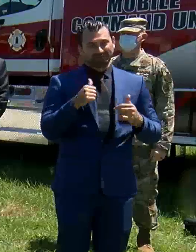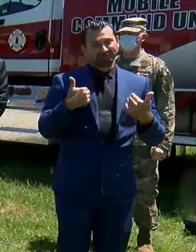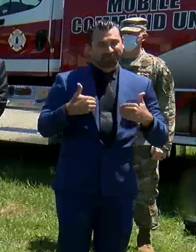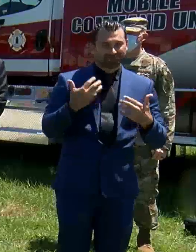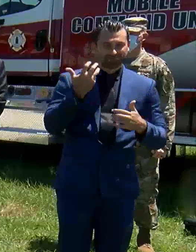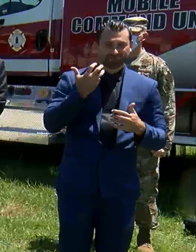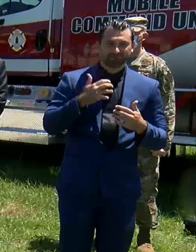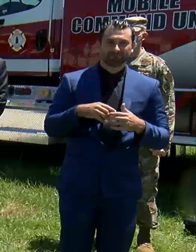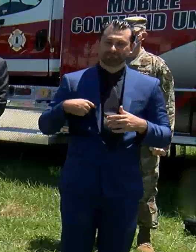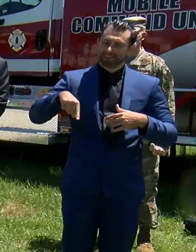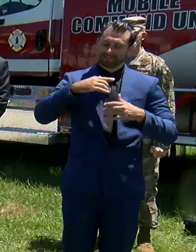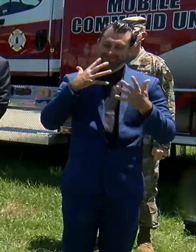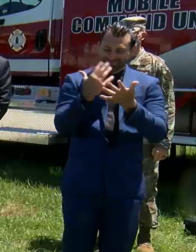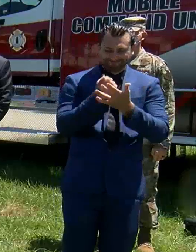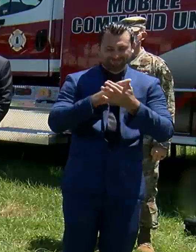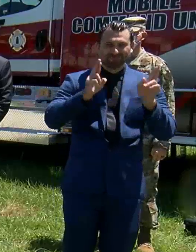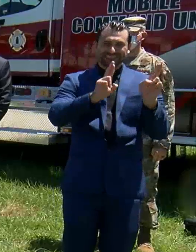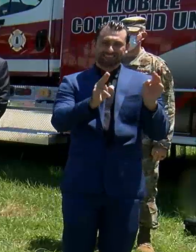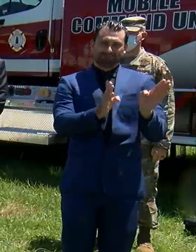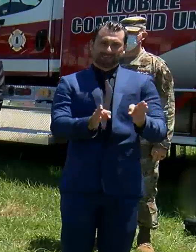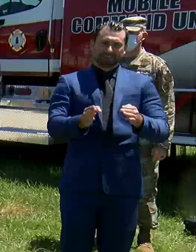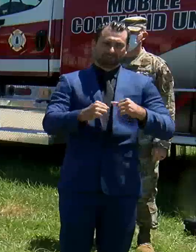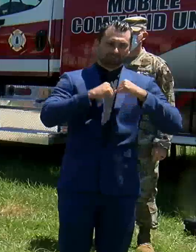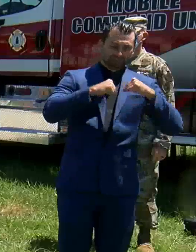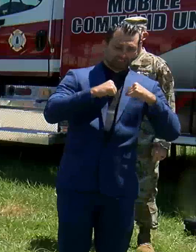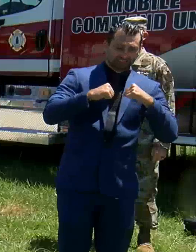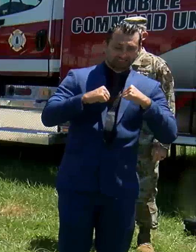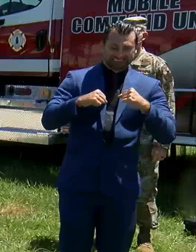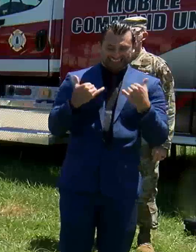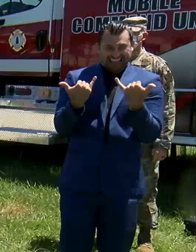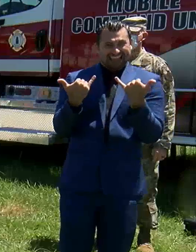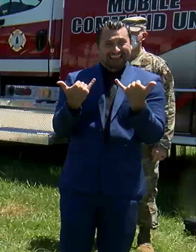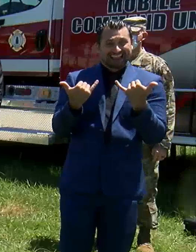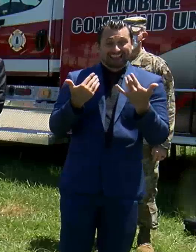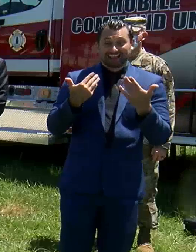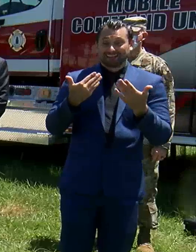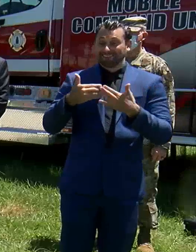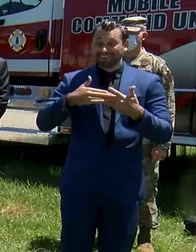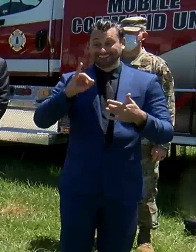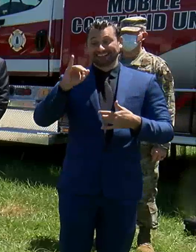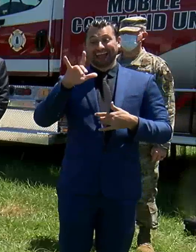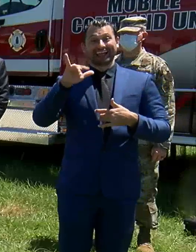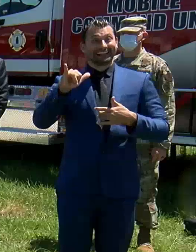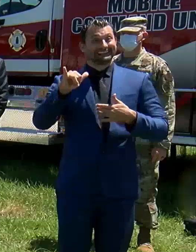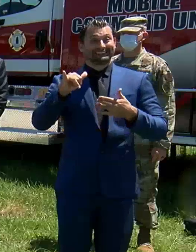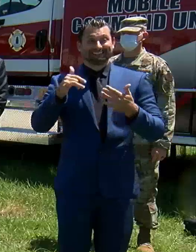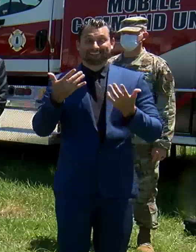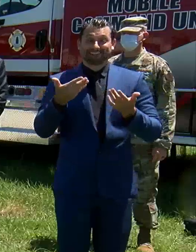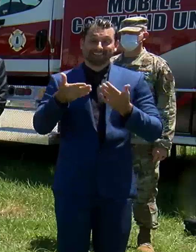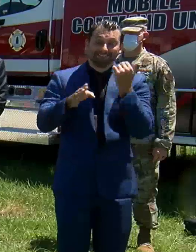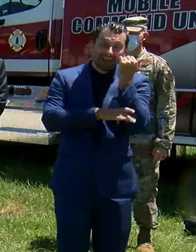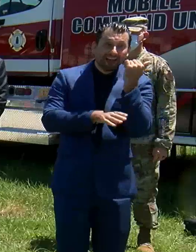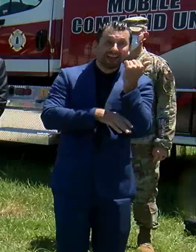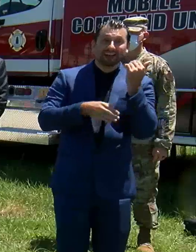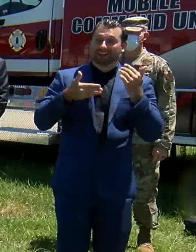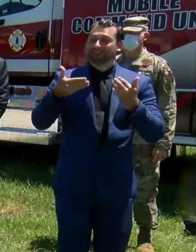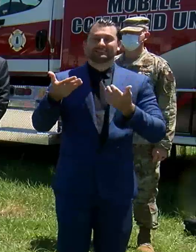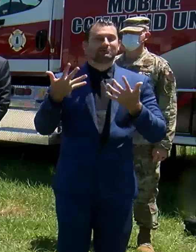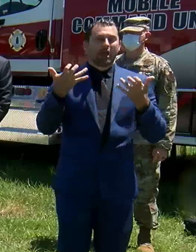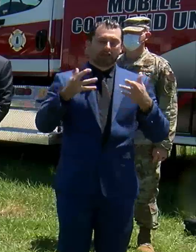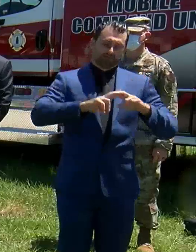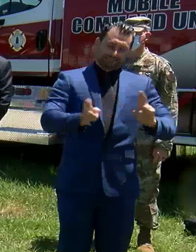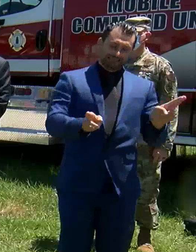might see something early in June or July or whether we might see something typically in the August, September timeframe. With that, Governor, thank